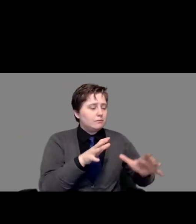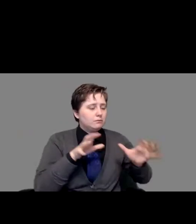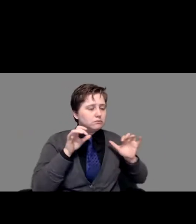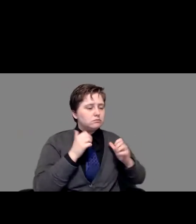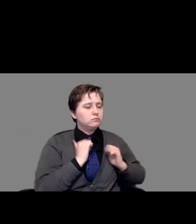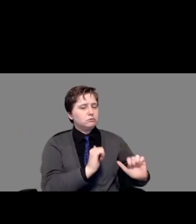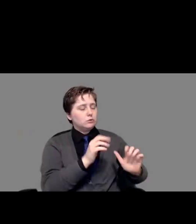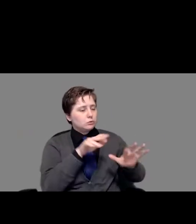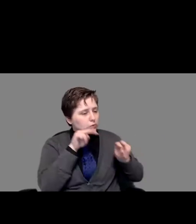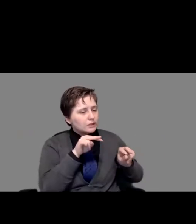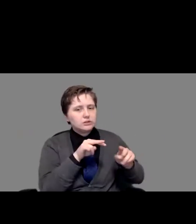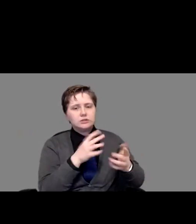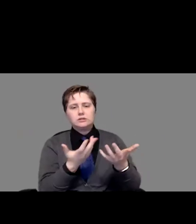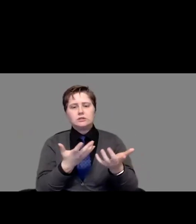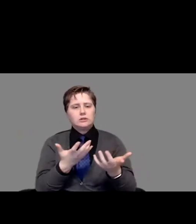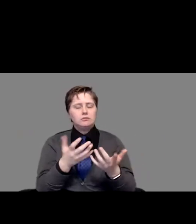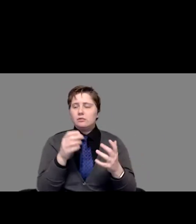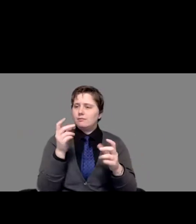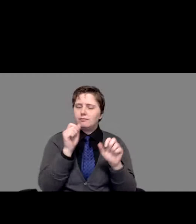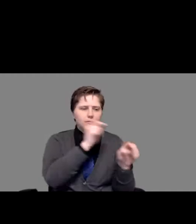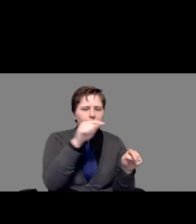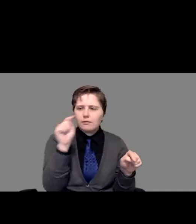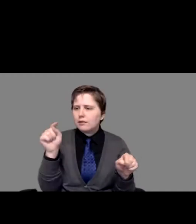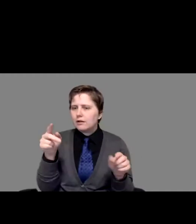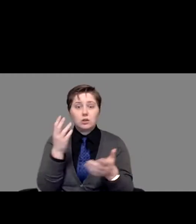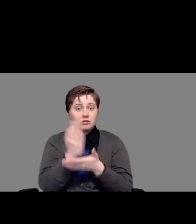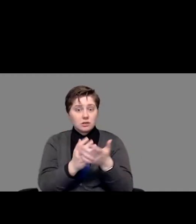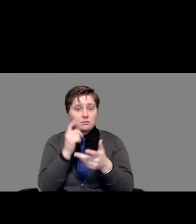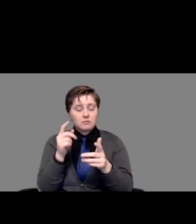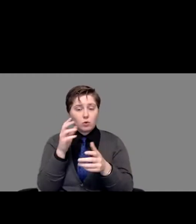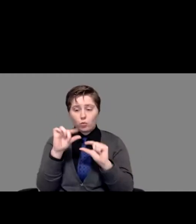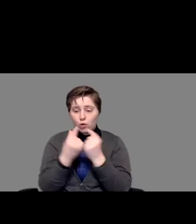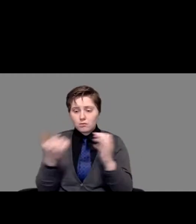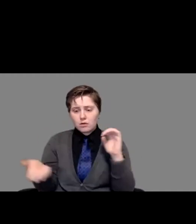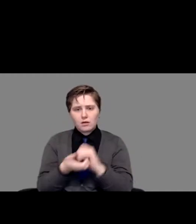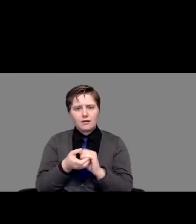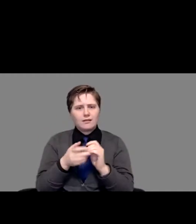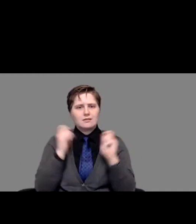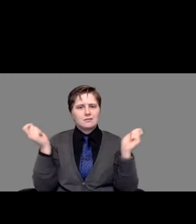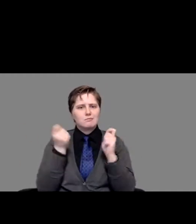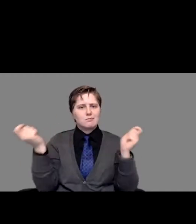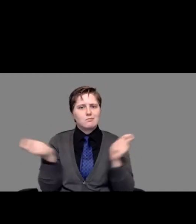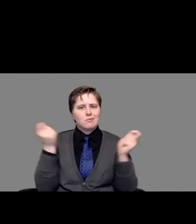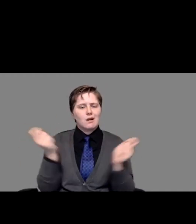have rallied that you will see out there, and even doing some joint events like celebrating the virtual opening for the Mud